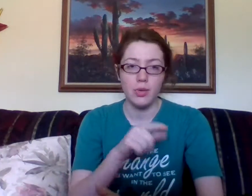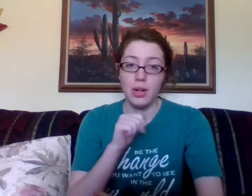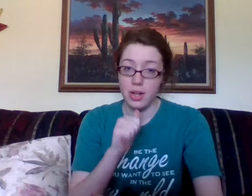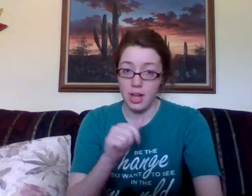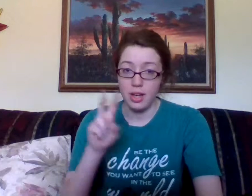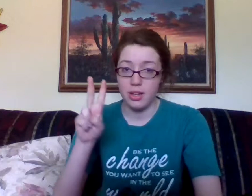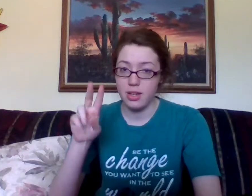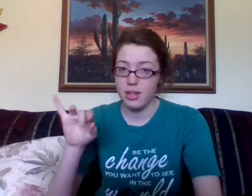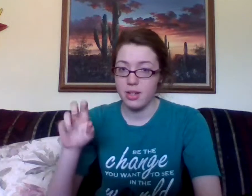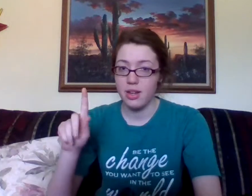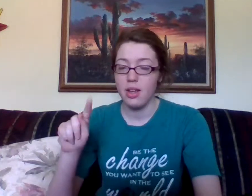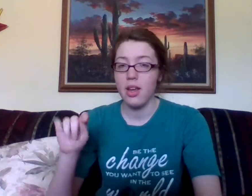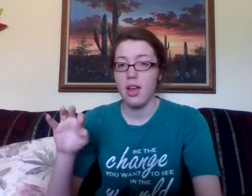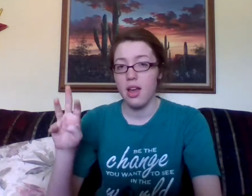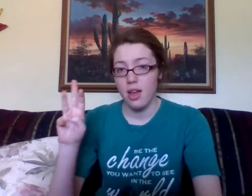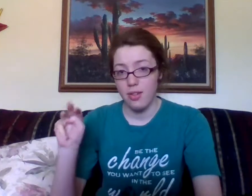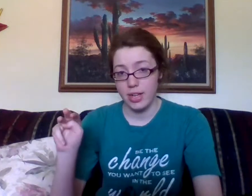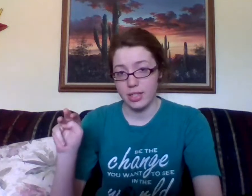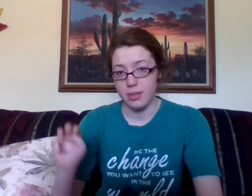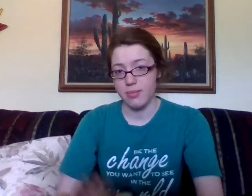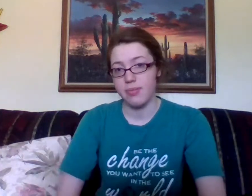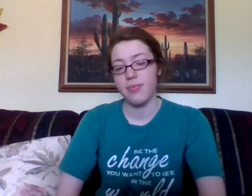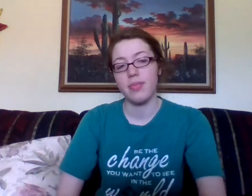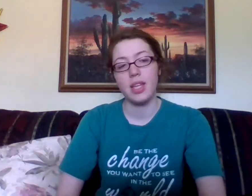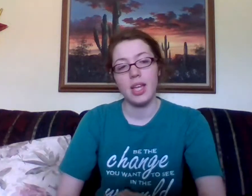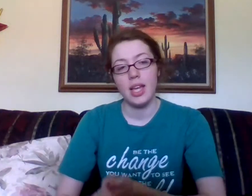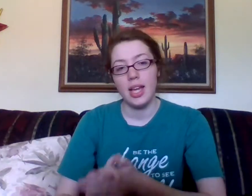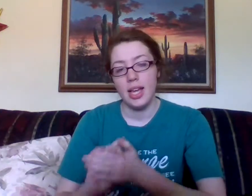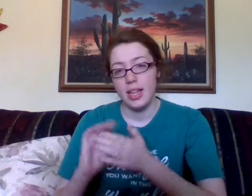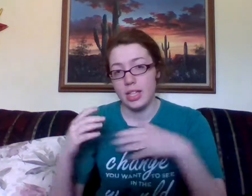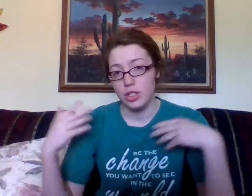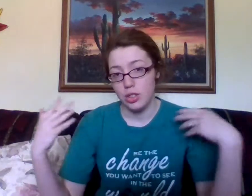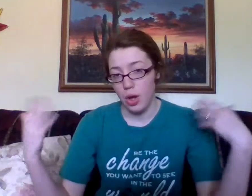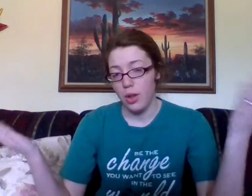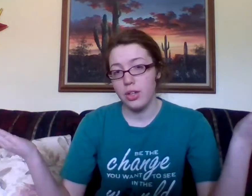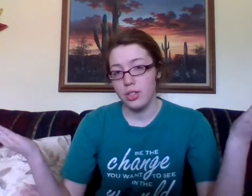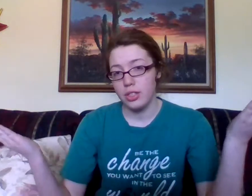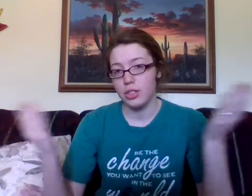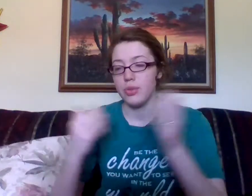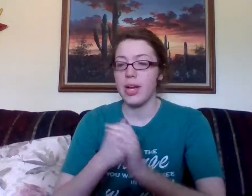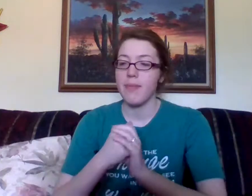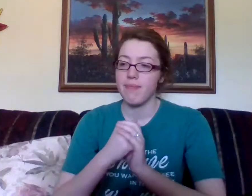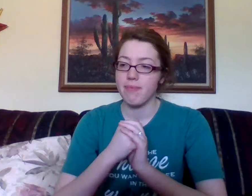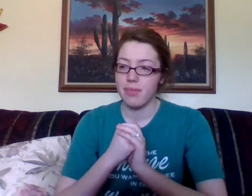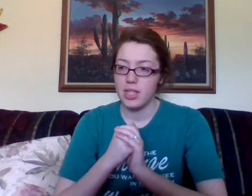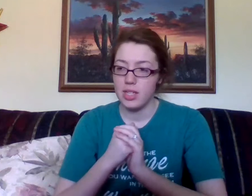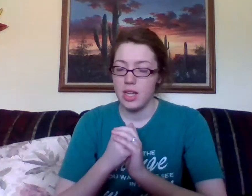are not a victim. That's all there is to it.